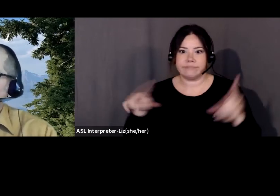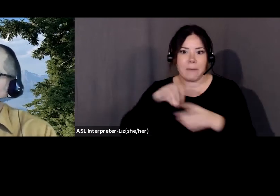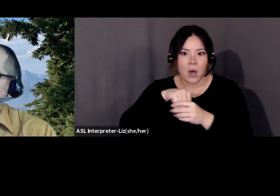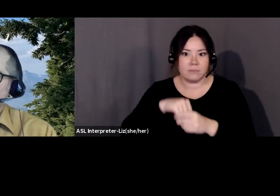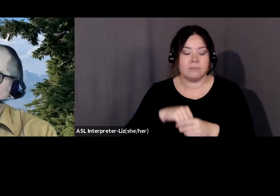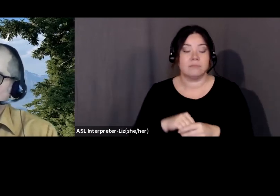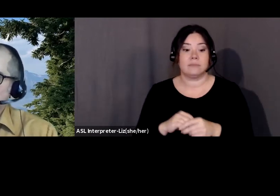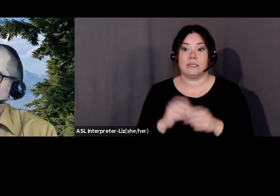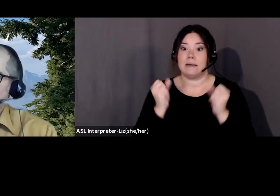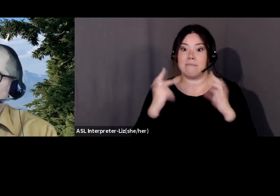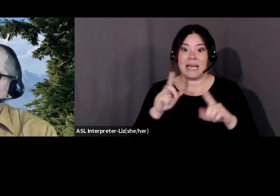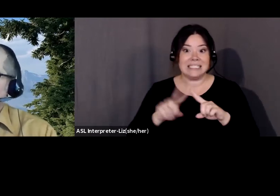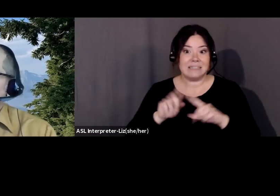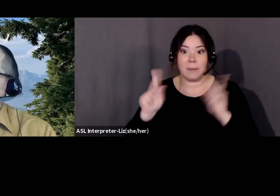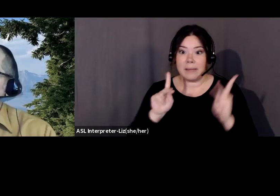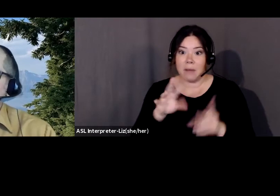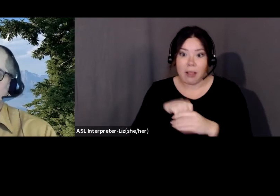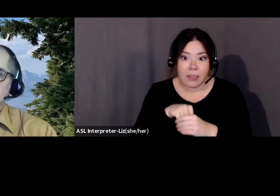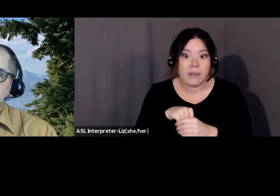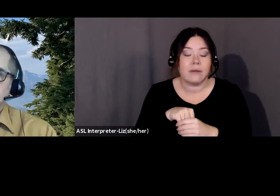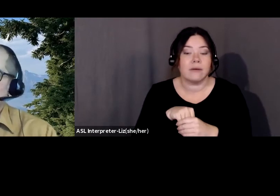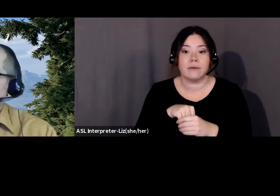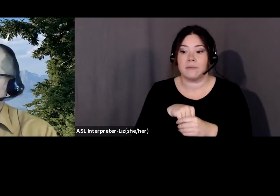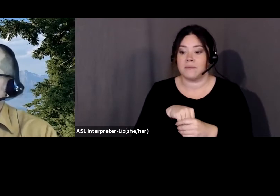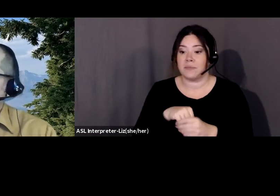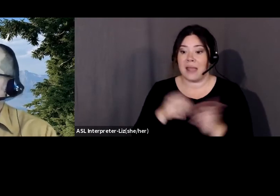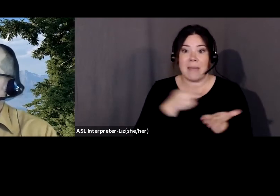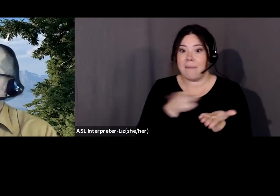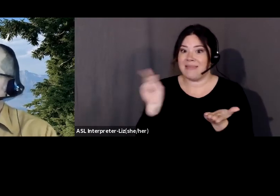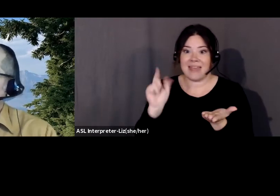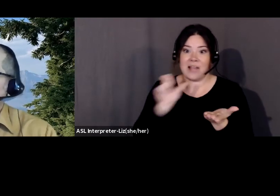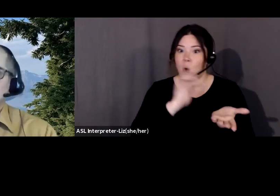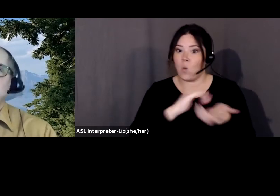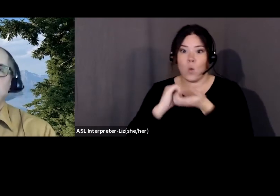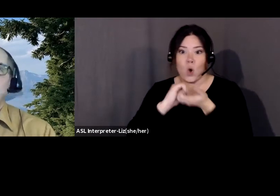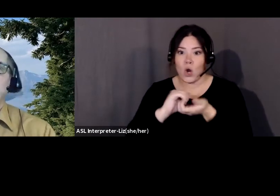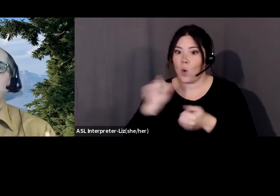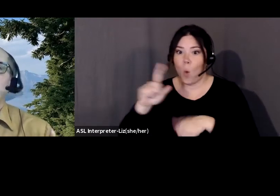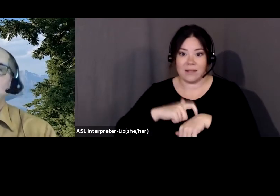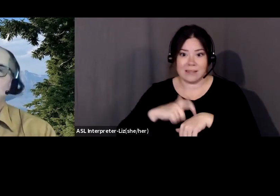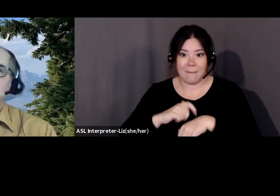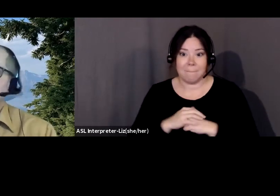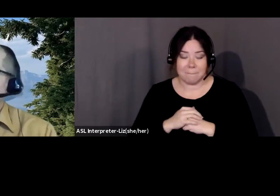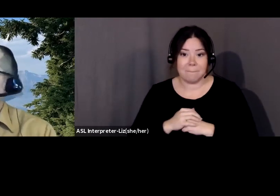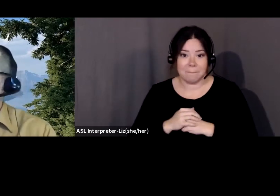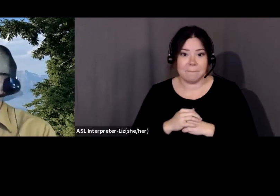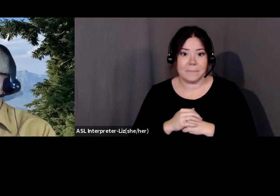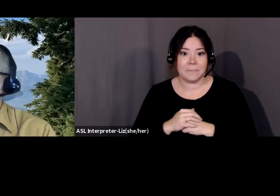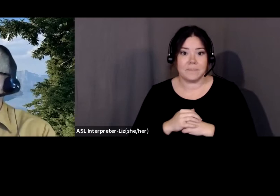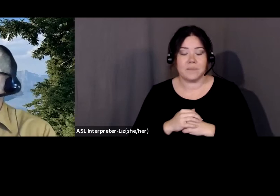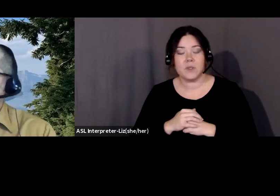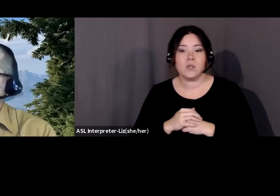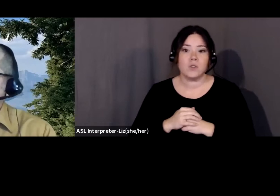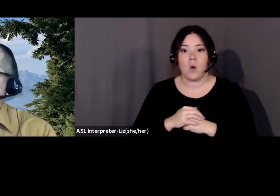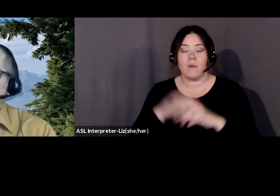those groups or in those work groups that don't necessarily work together all the time. So when we think about the